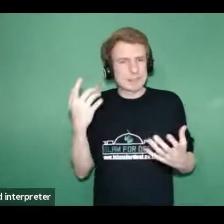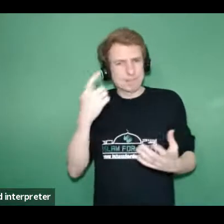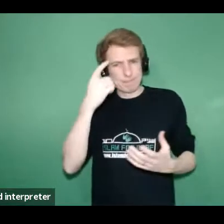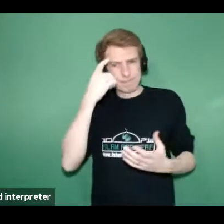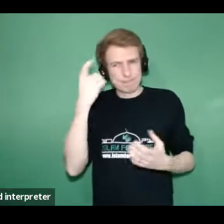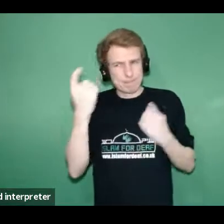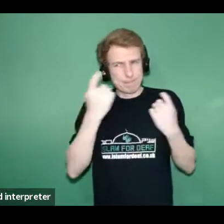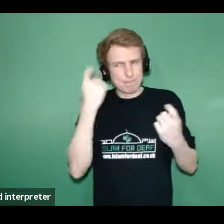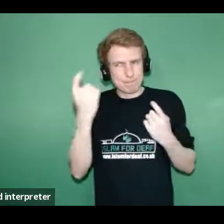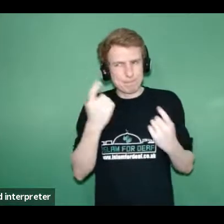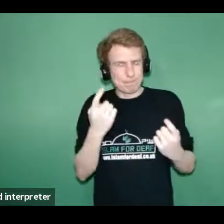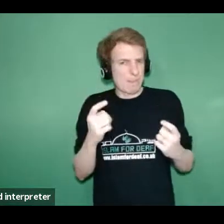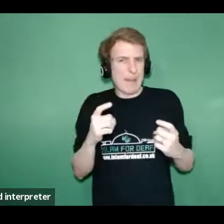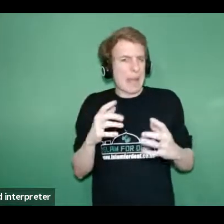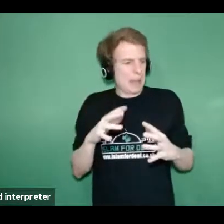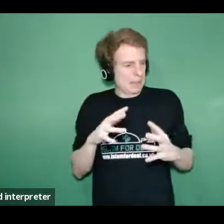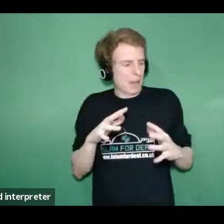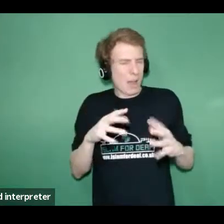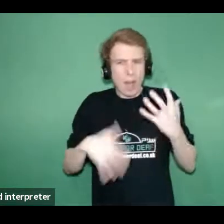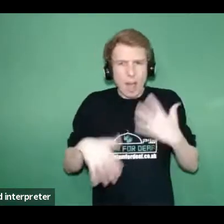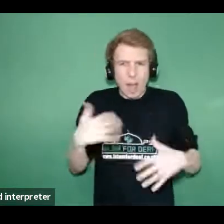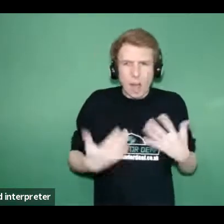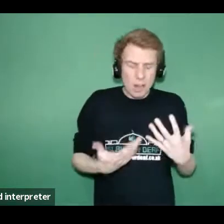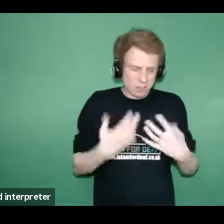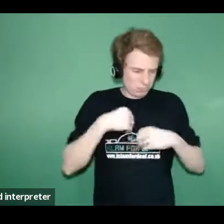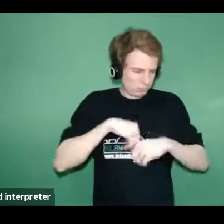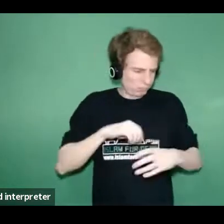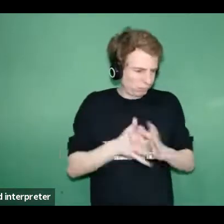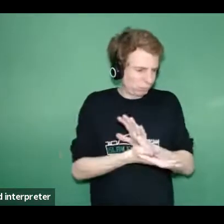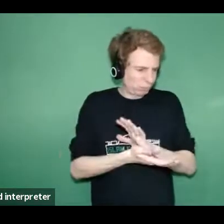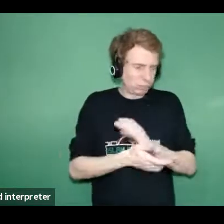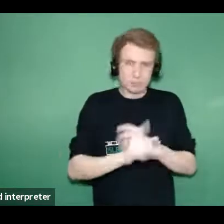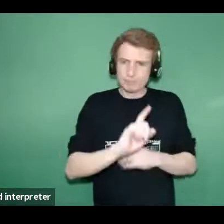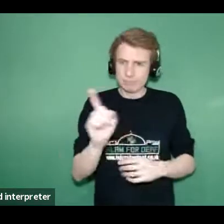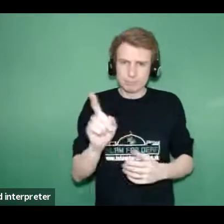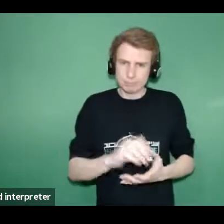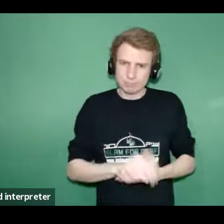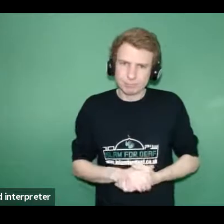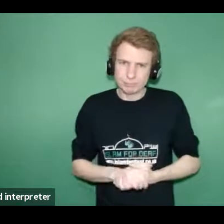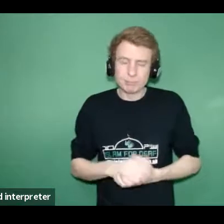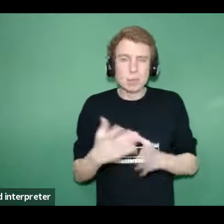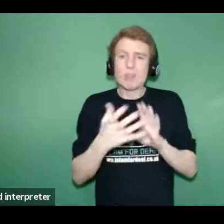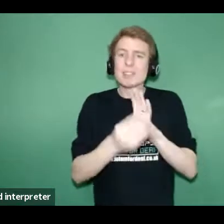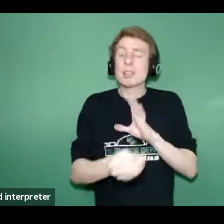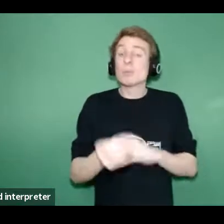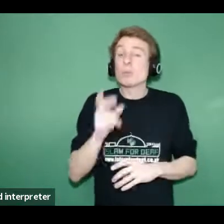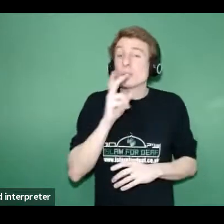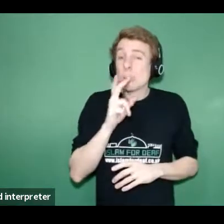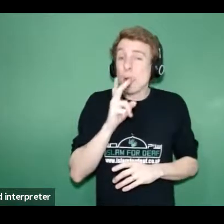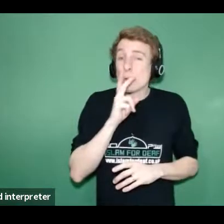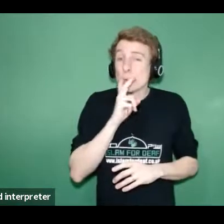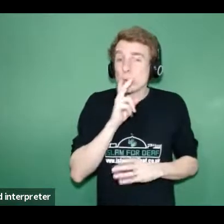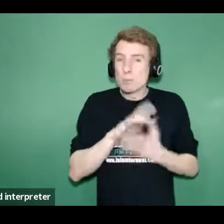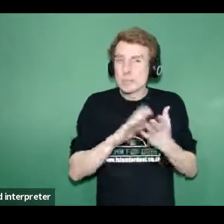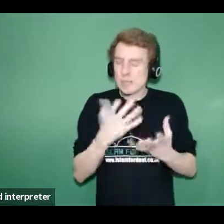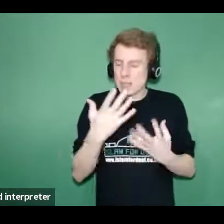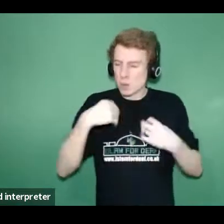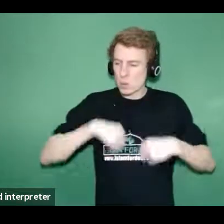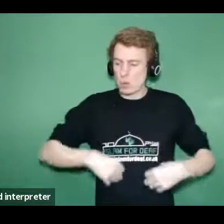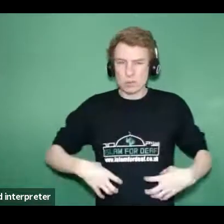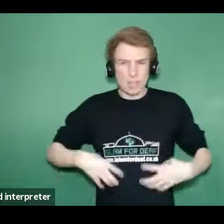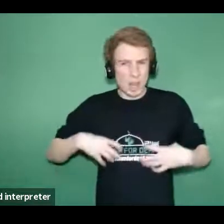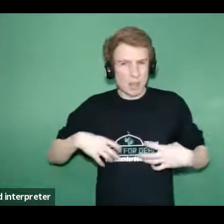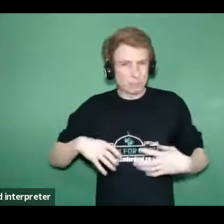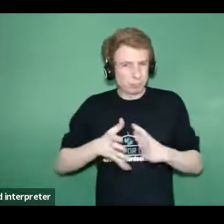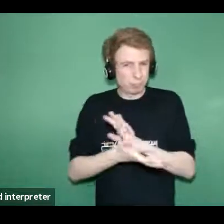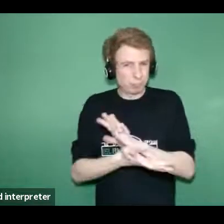internal organs any sort of harm. So, for example, smoking, it's not permissible. And the heart is the